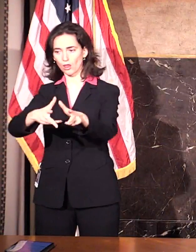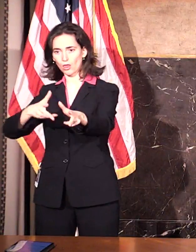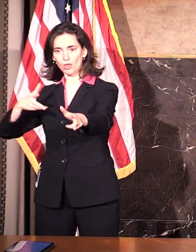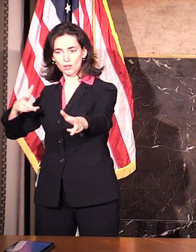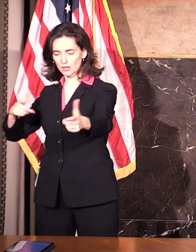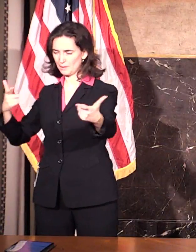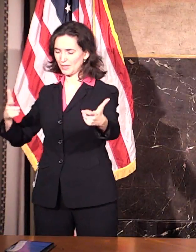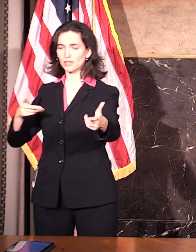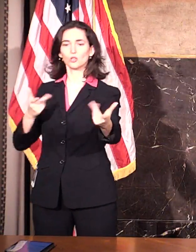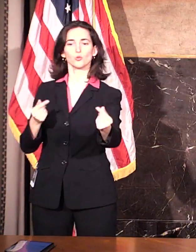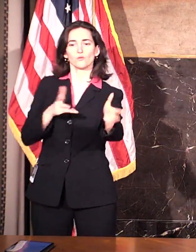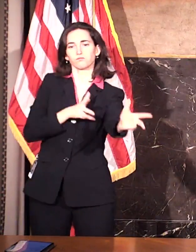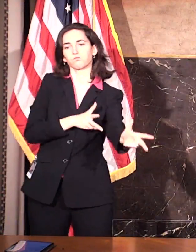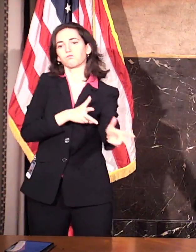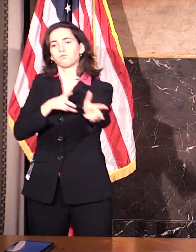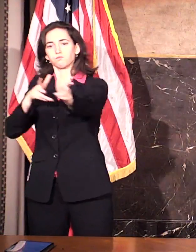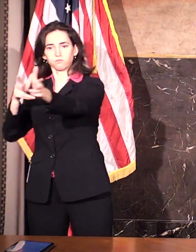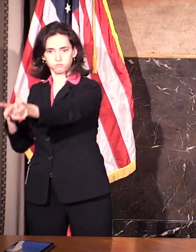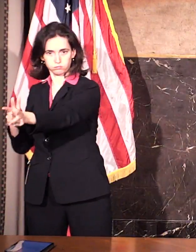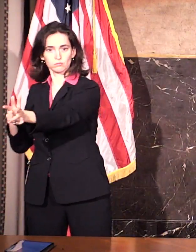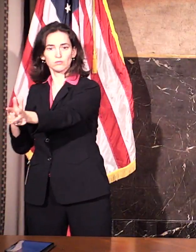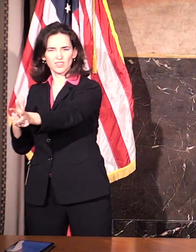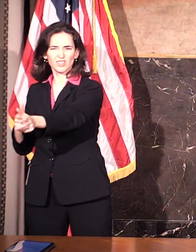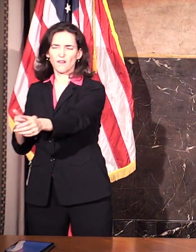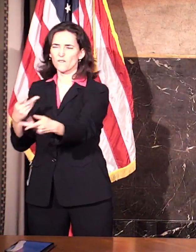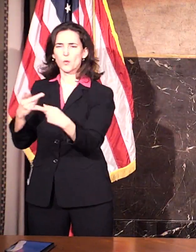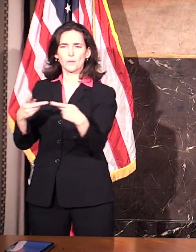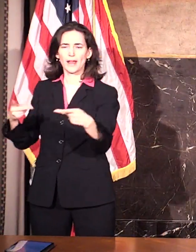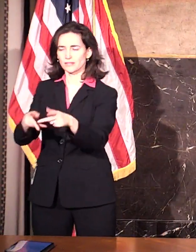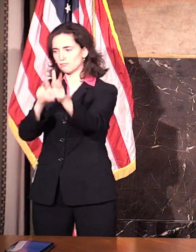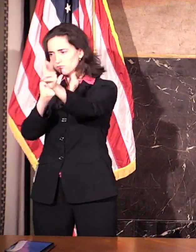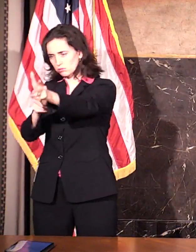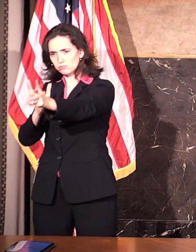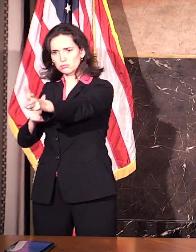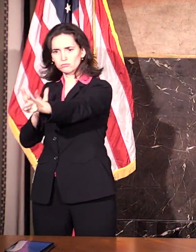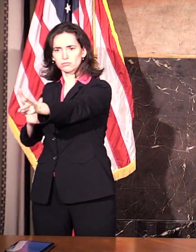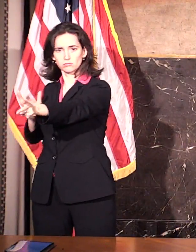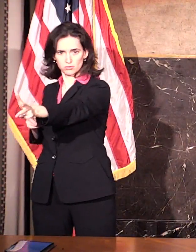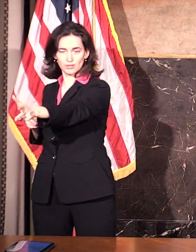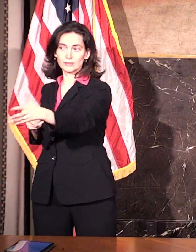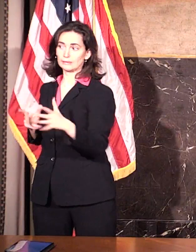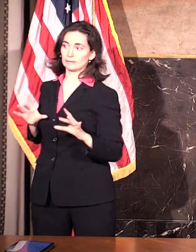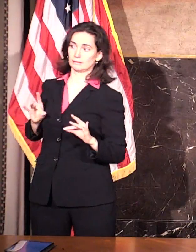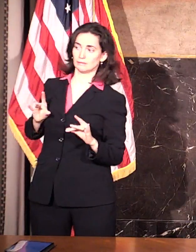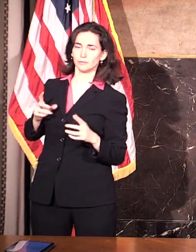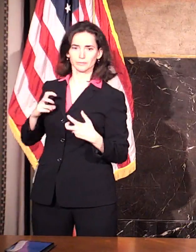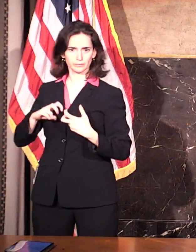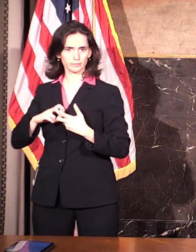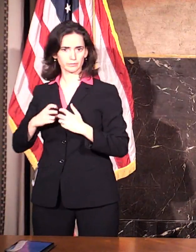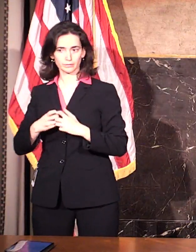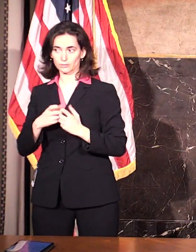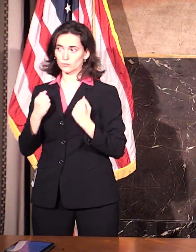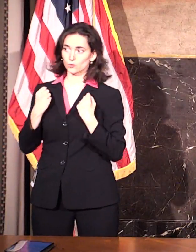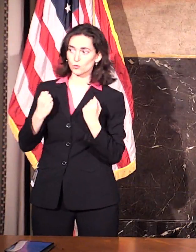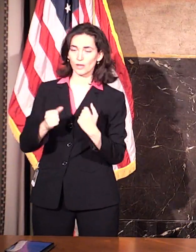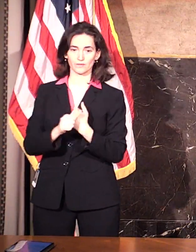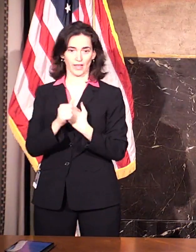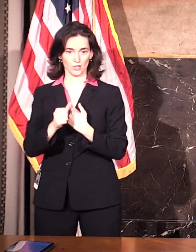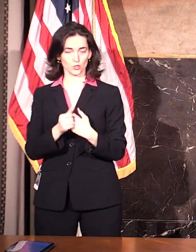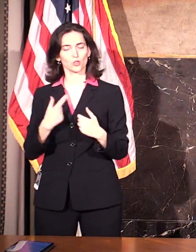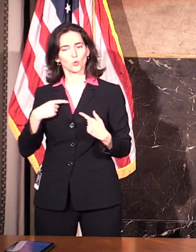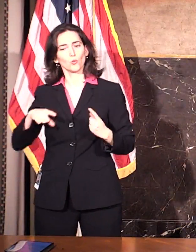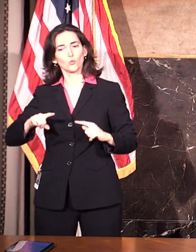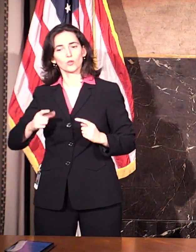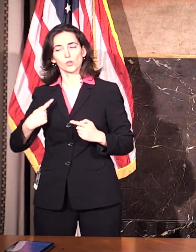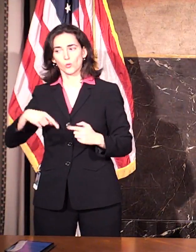and on the side of the road, and in a couple of cases in the roadway itself. And we're working to move those